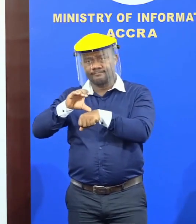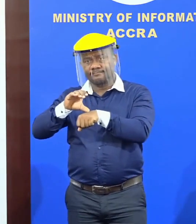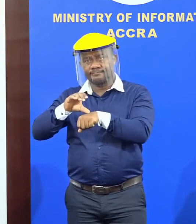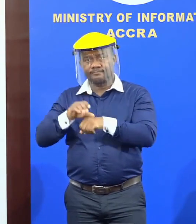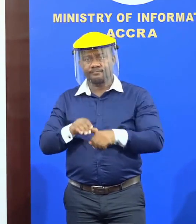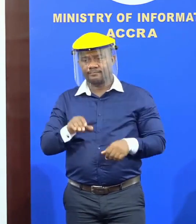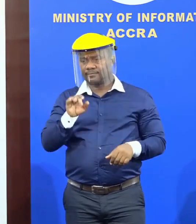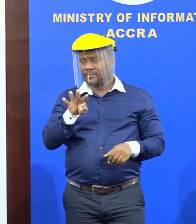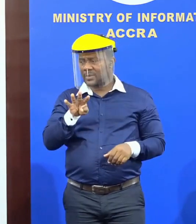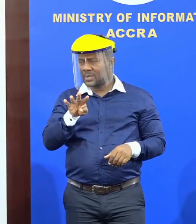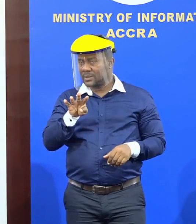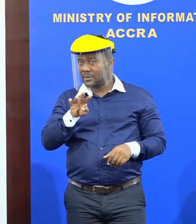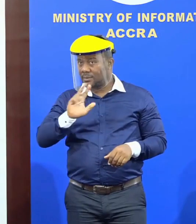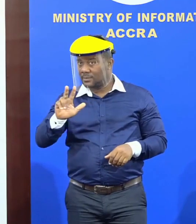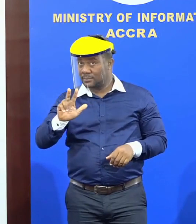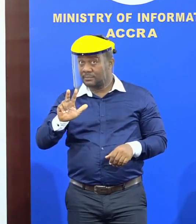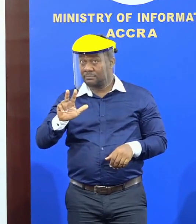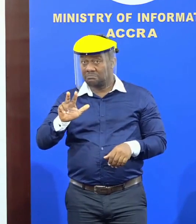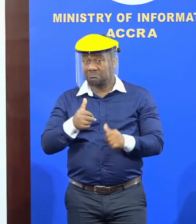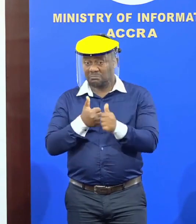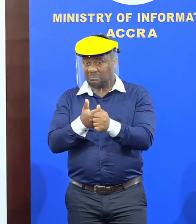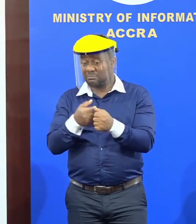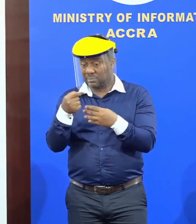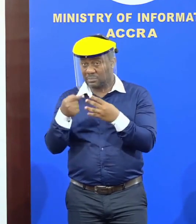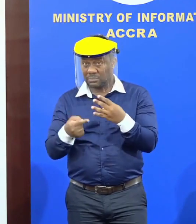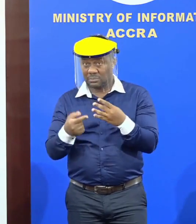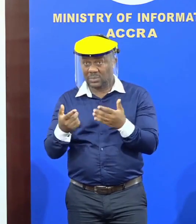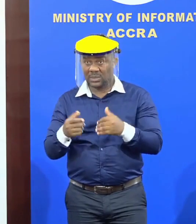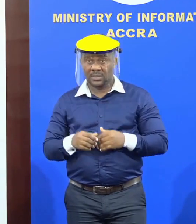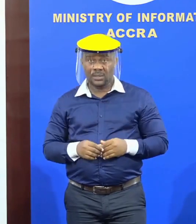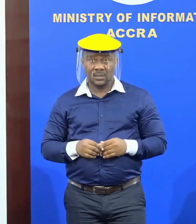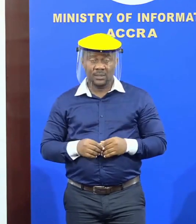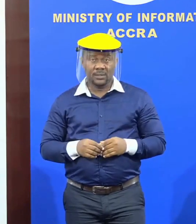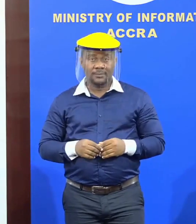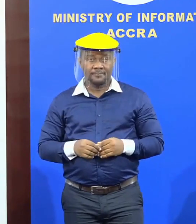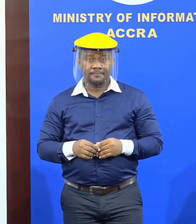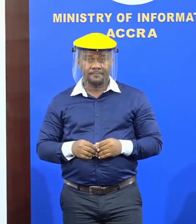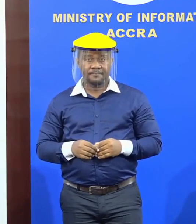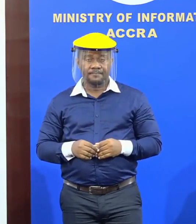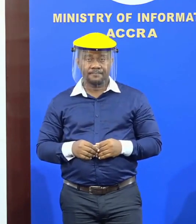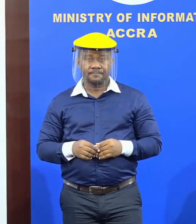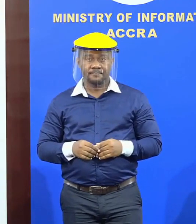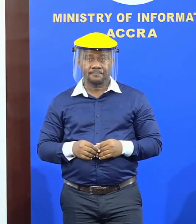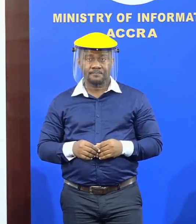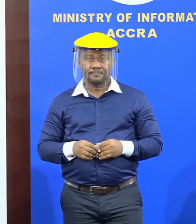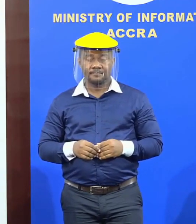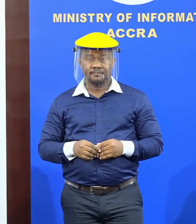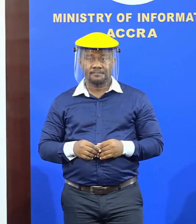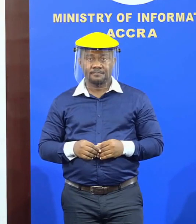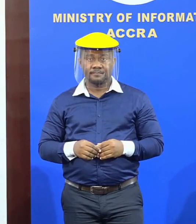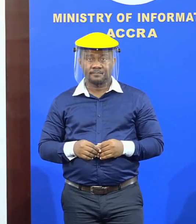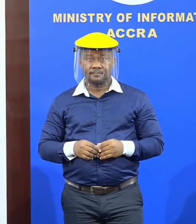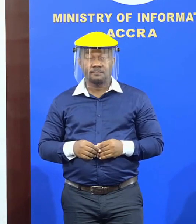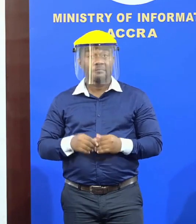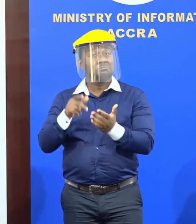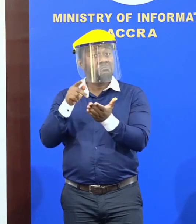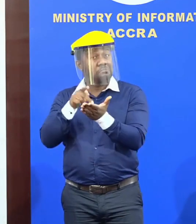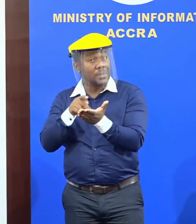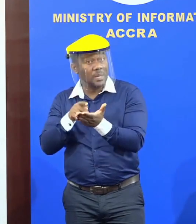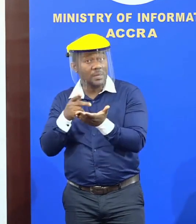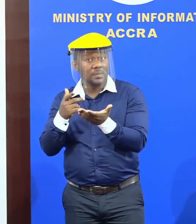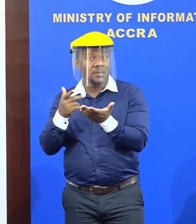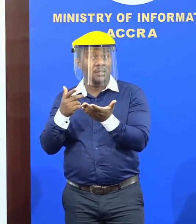43 of the COVID safety protocol adherents, where the denomination were charismatic, Orthodox, Pentecostal, Evangelical, Adventist,